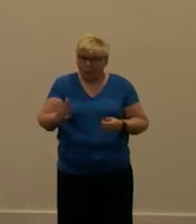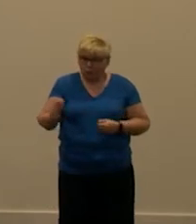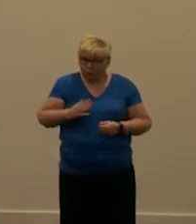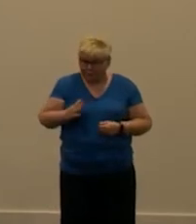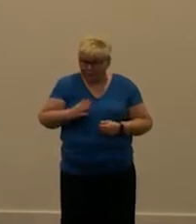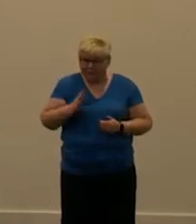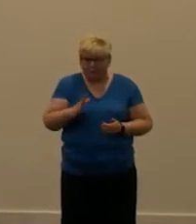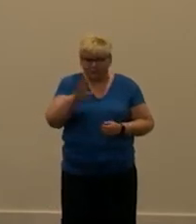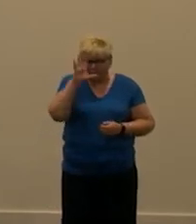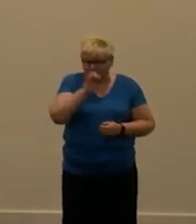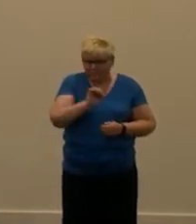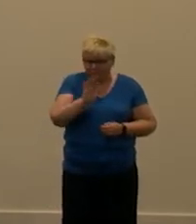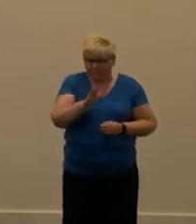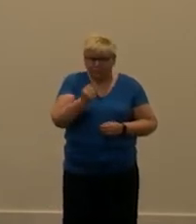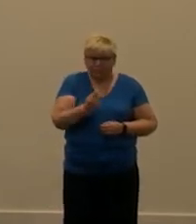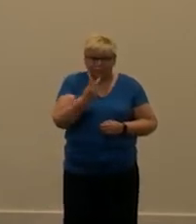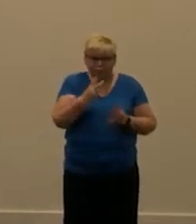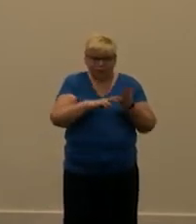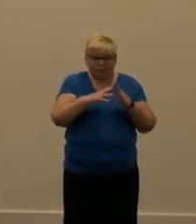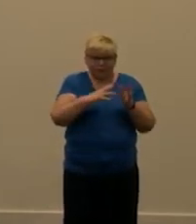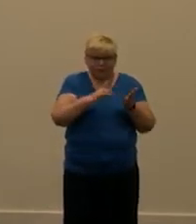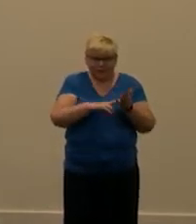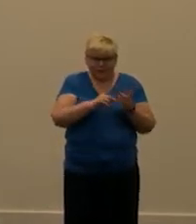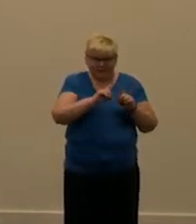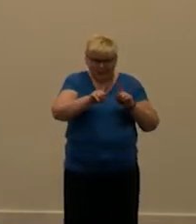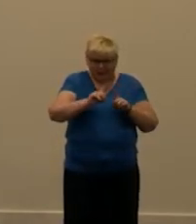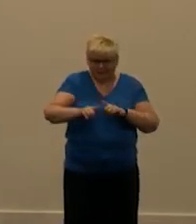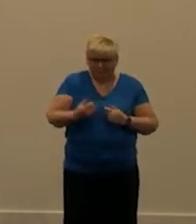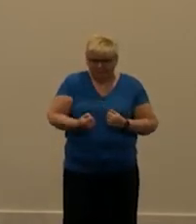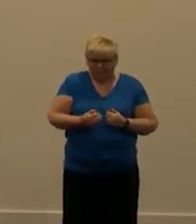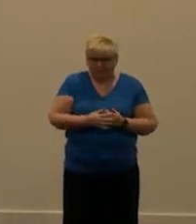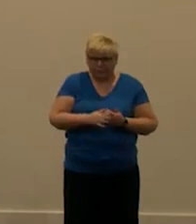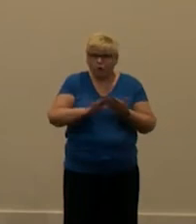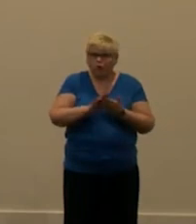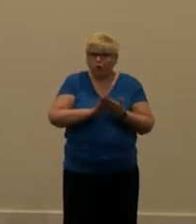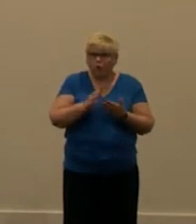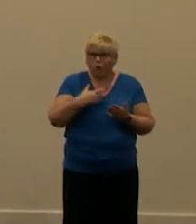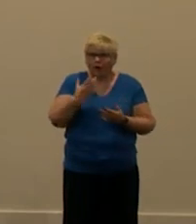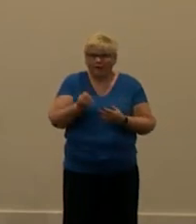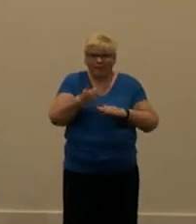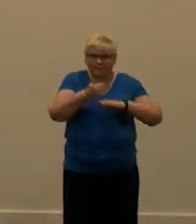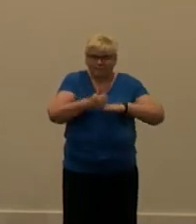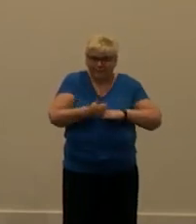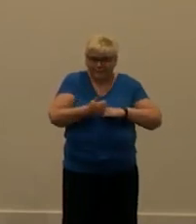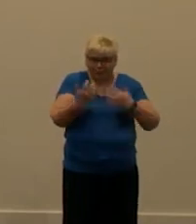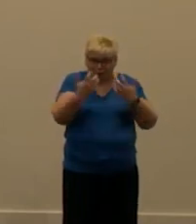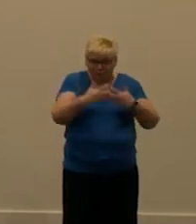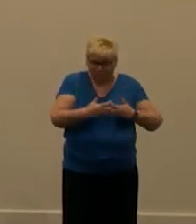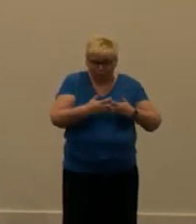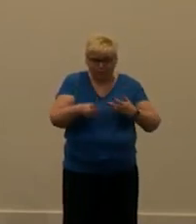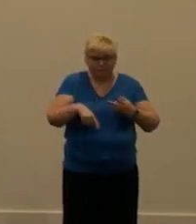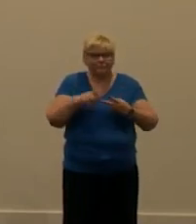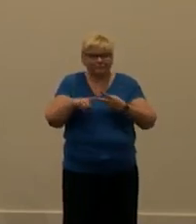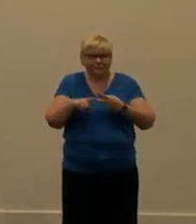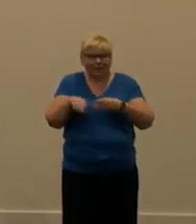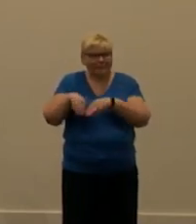keep in mind, we have two virtual WAN hub types available. So we have the basic configuration and we have the standard